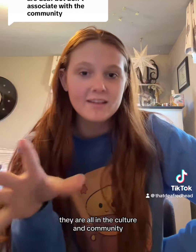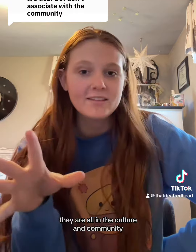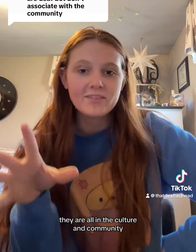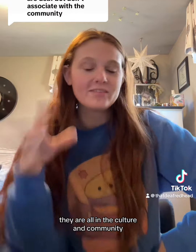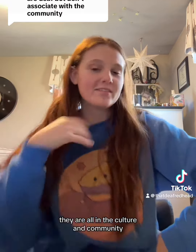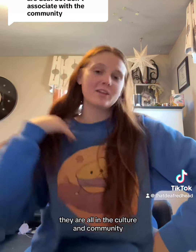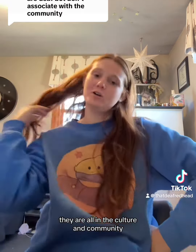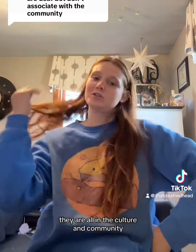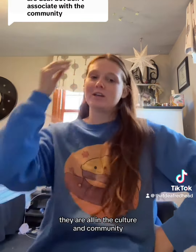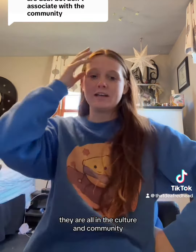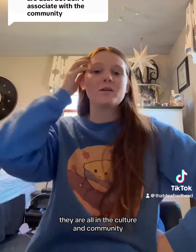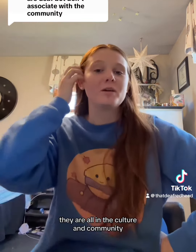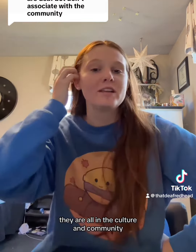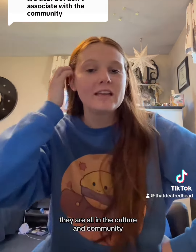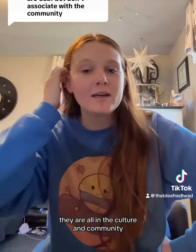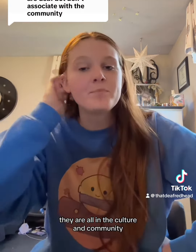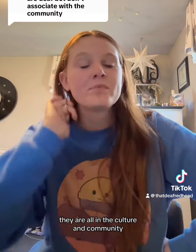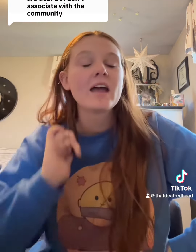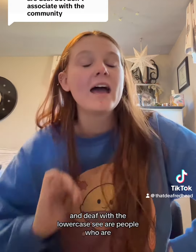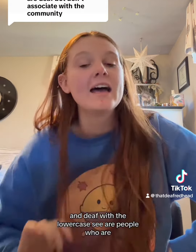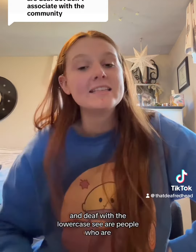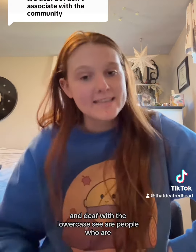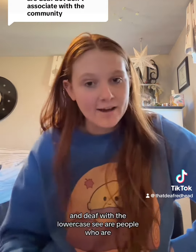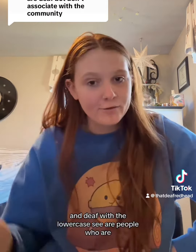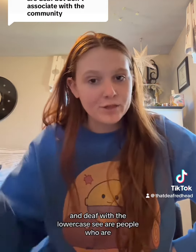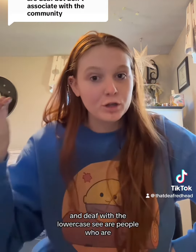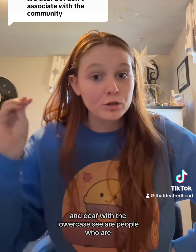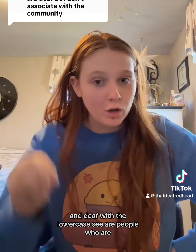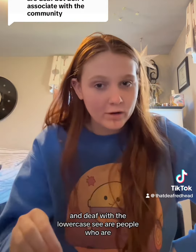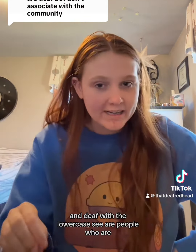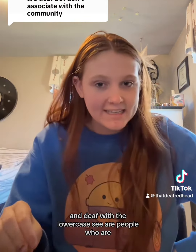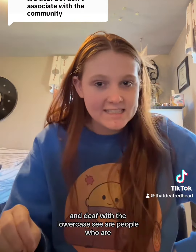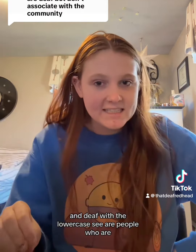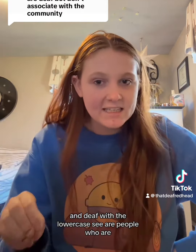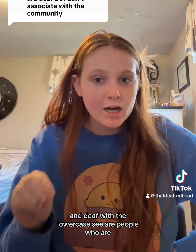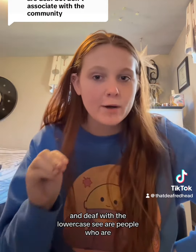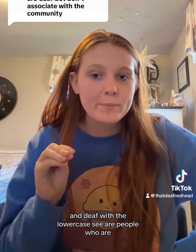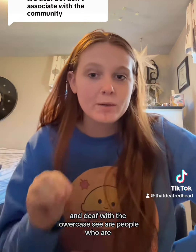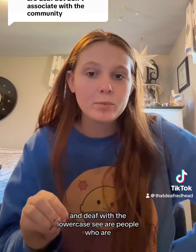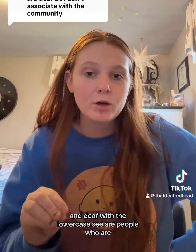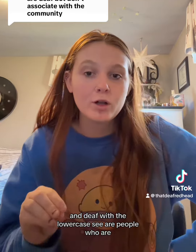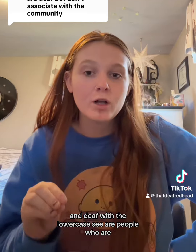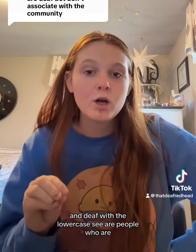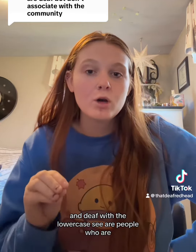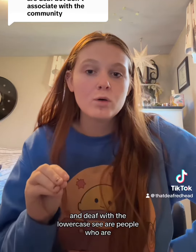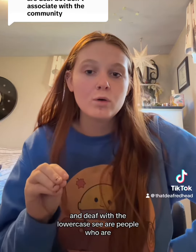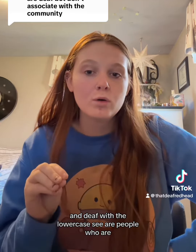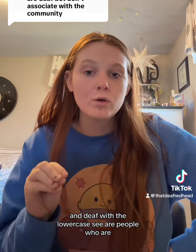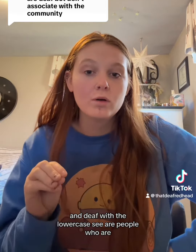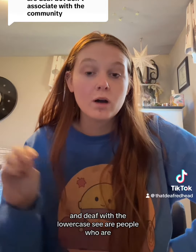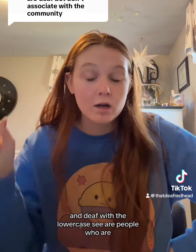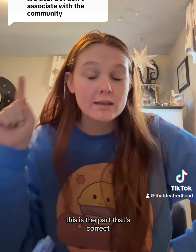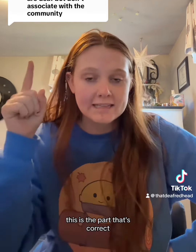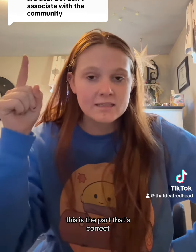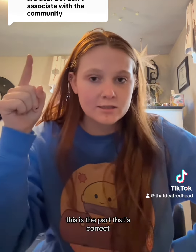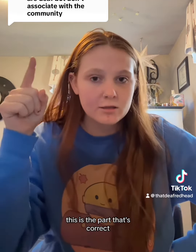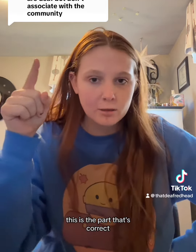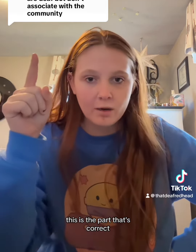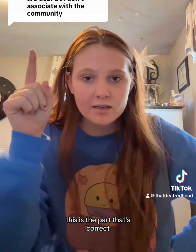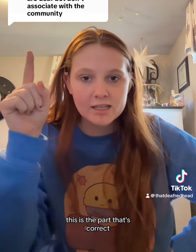the culture and community. And deaf with a lowercase c are people who are, this is the part that is